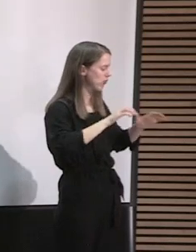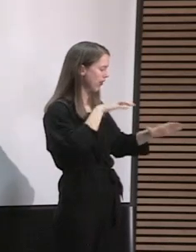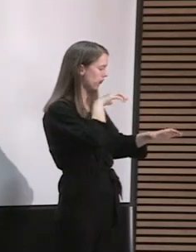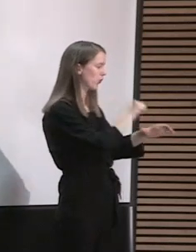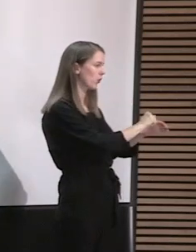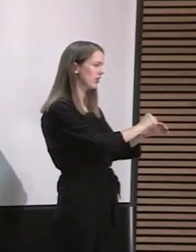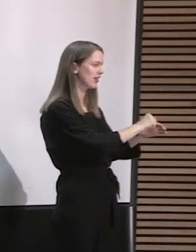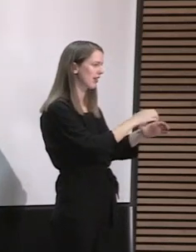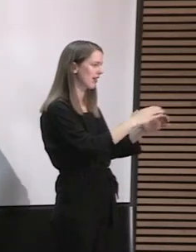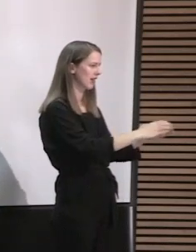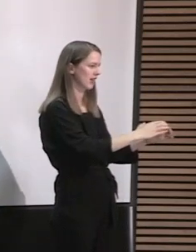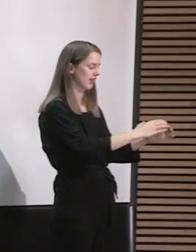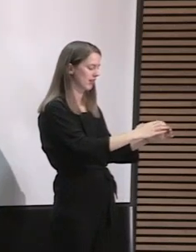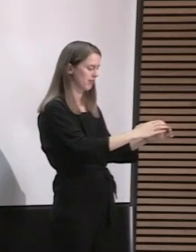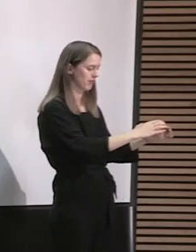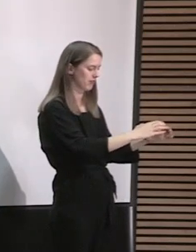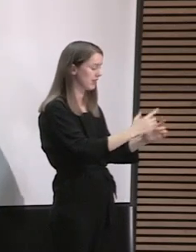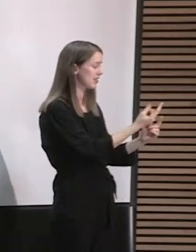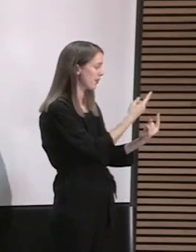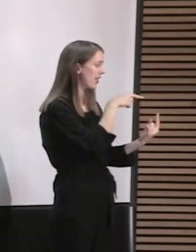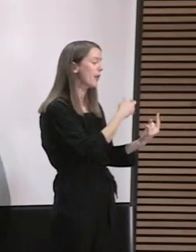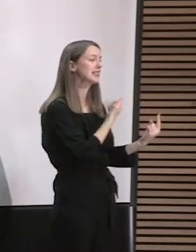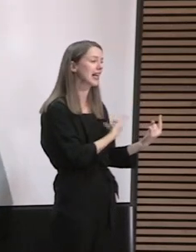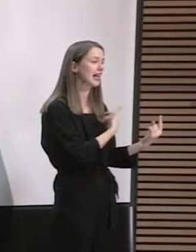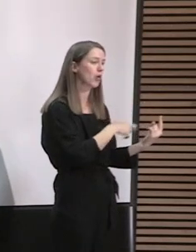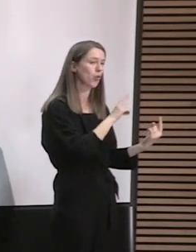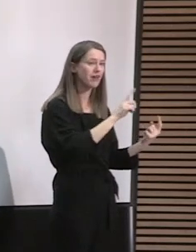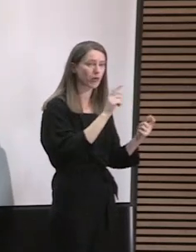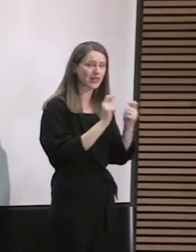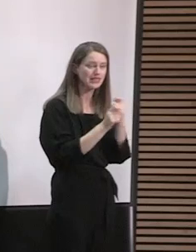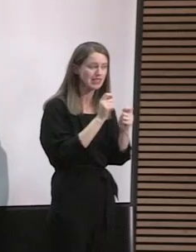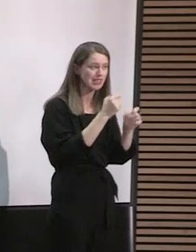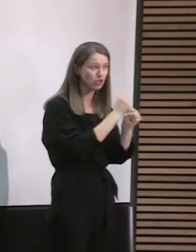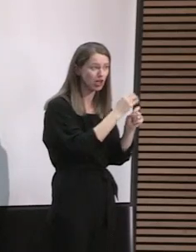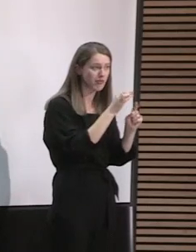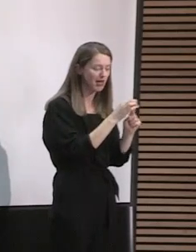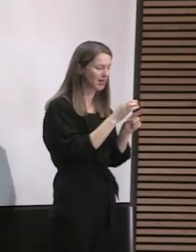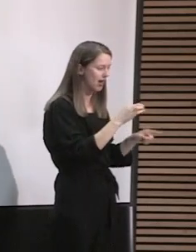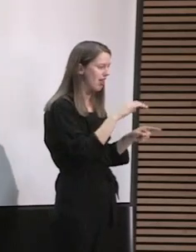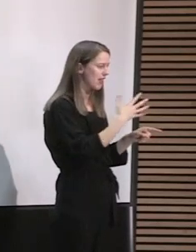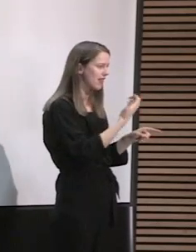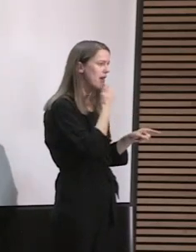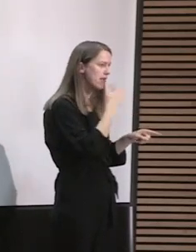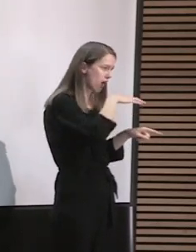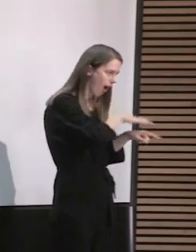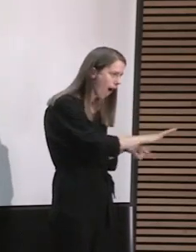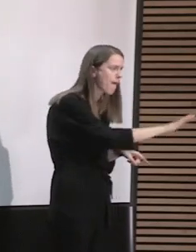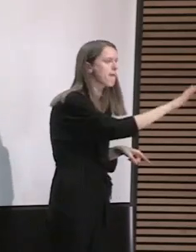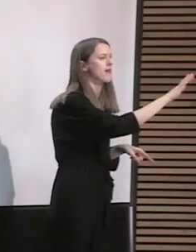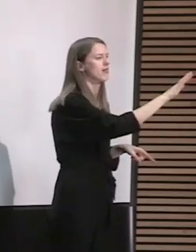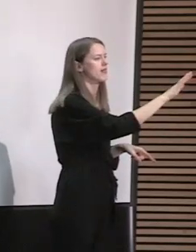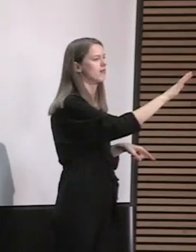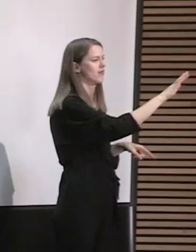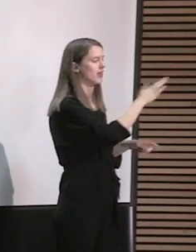identified before, when a symptomatic person went and got tested in general practice, and we were seeing those rates come up again, and we have seen